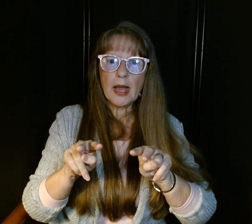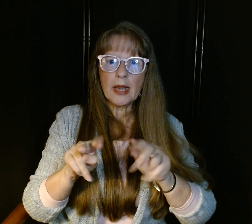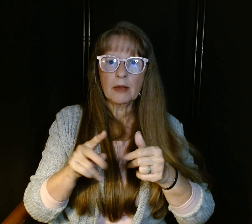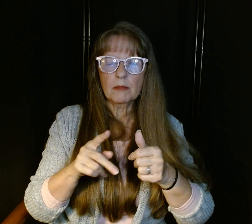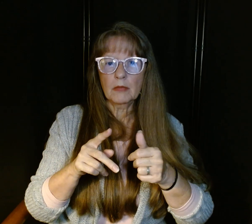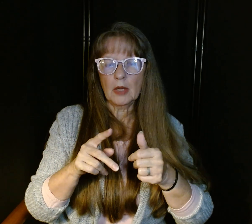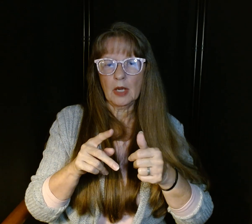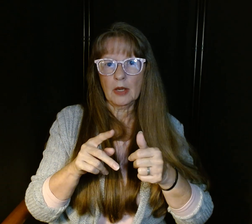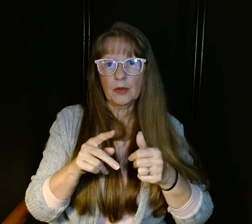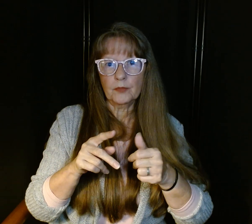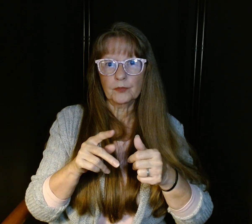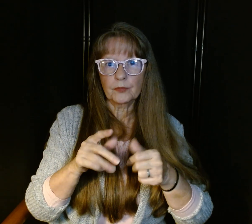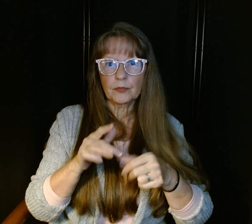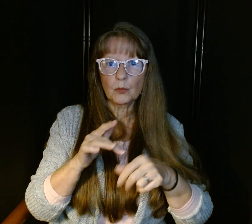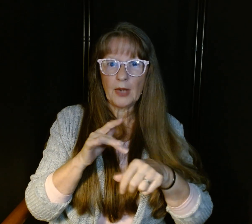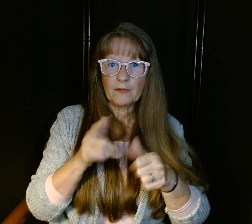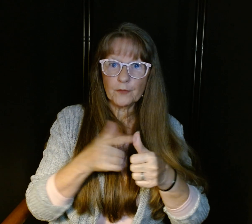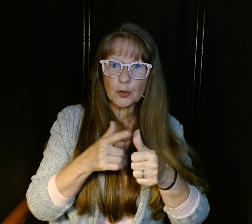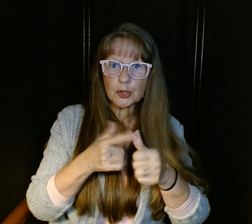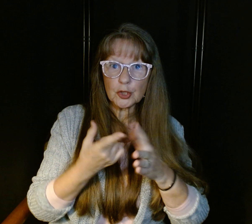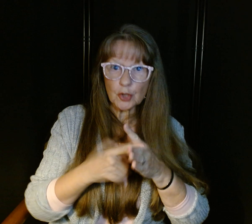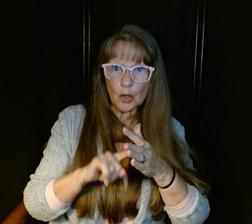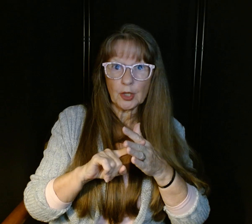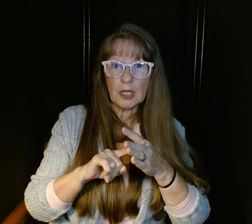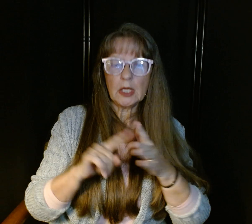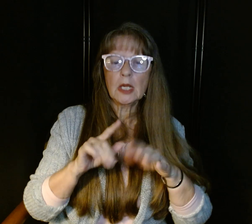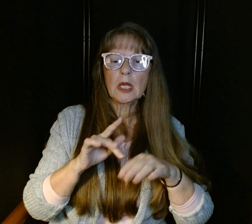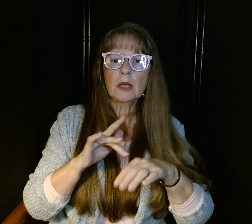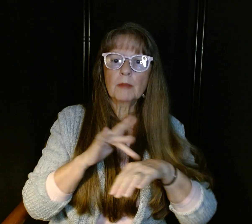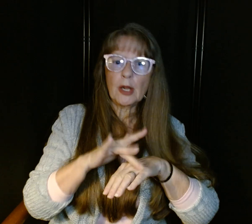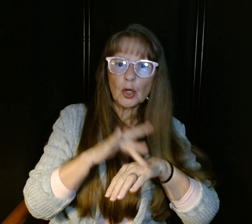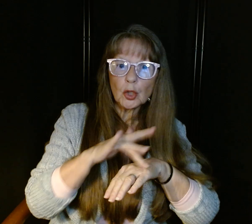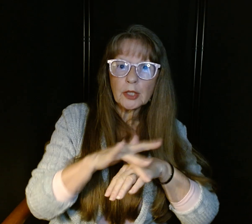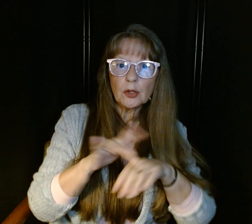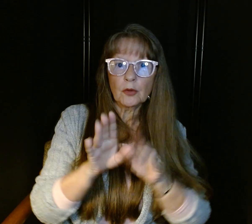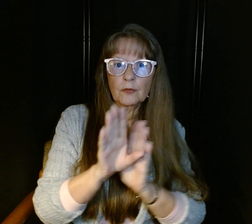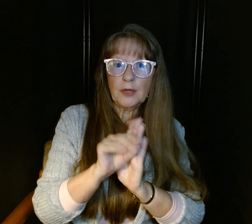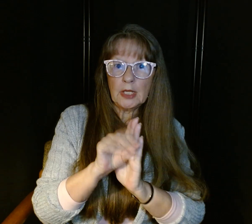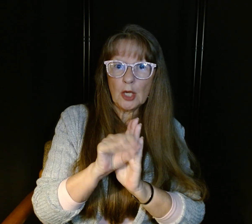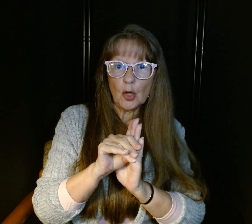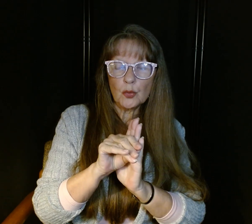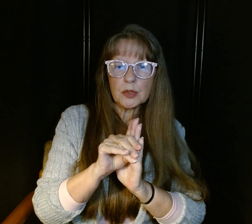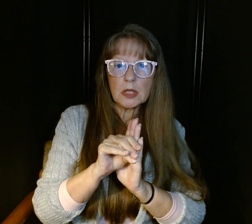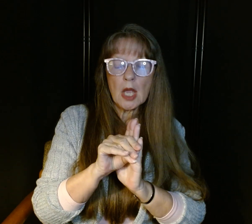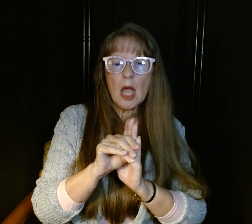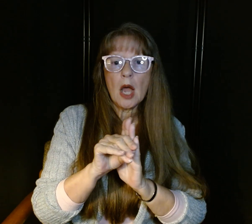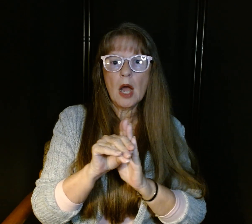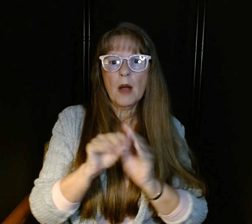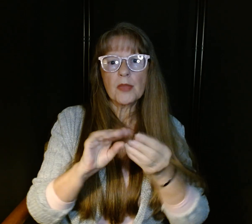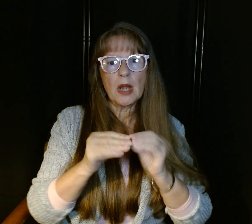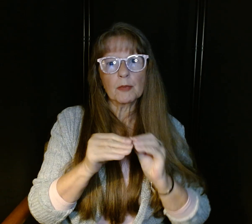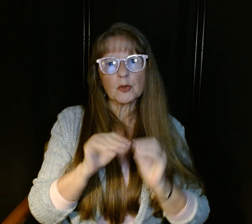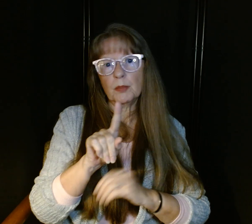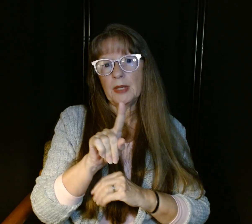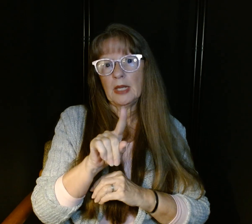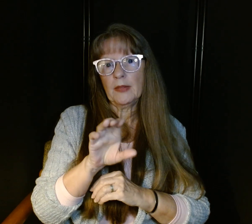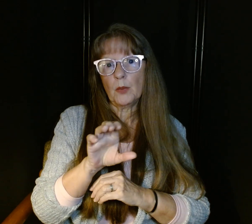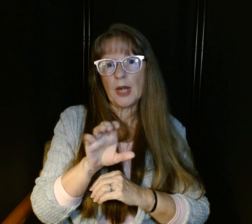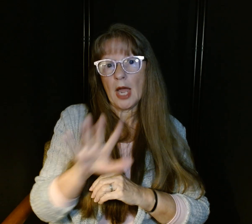my, when I first started my earlier videos, the numbers would be in the